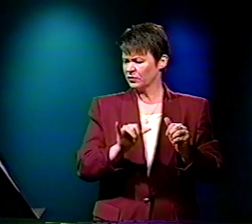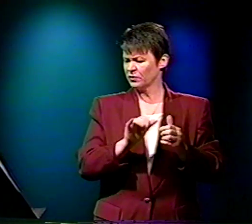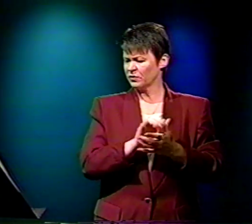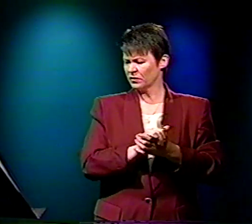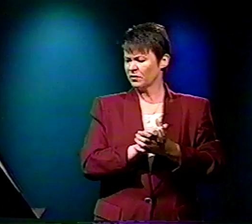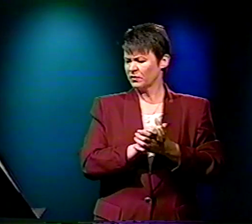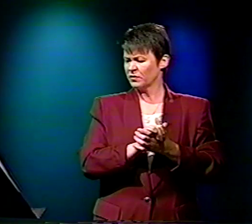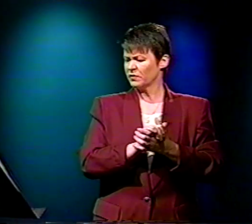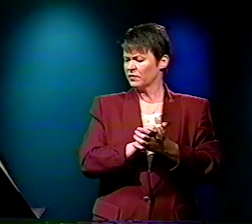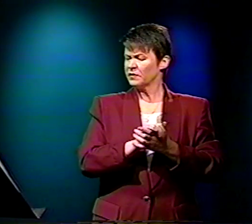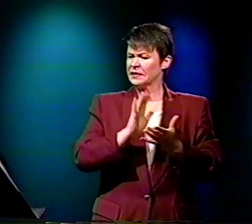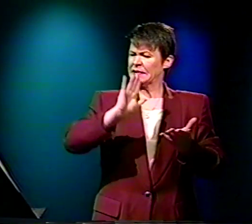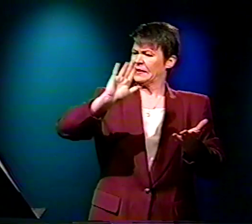interpreters.